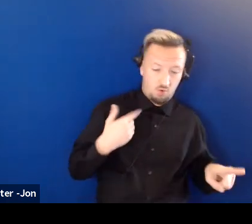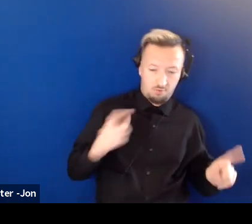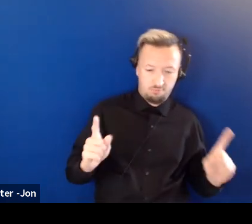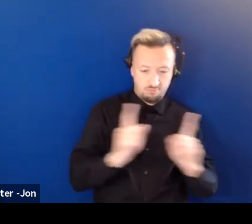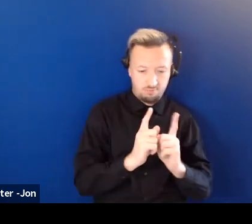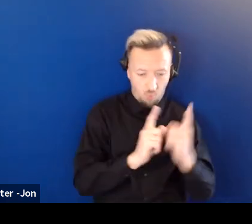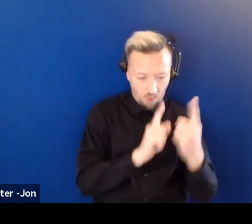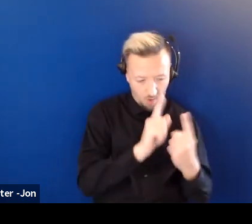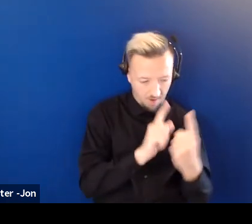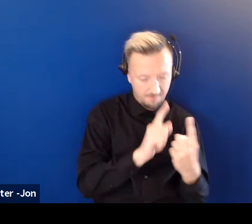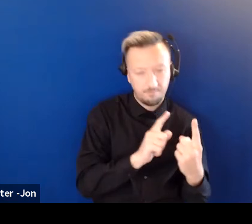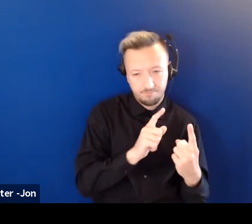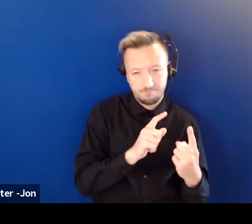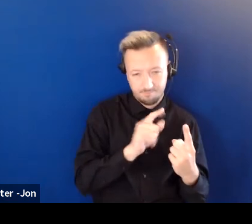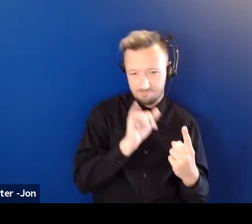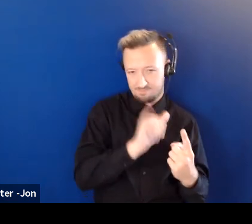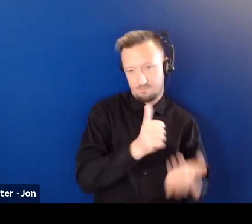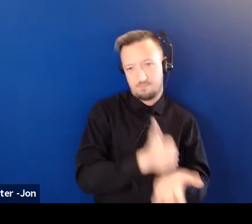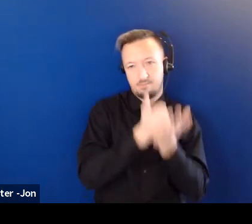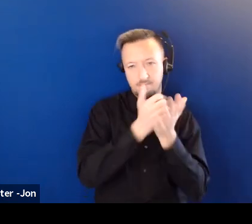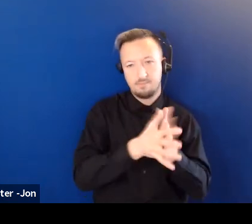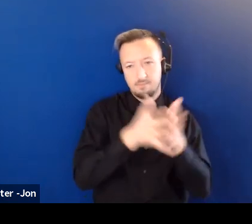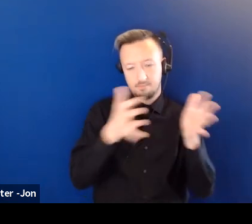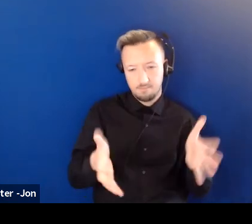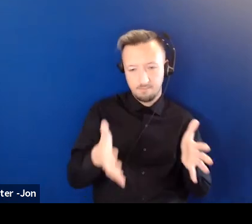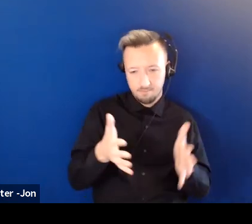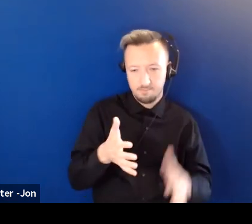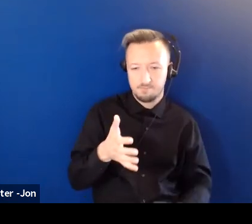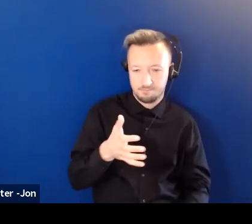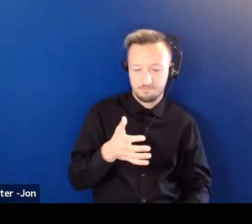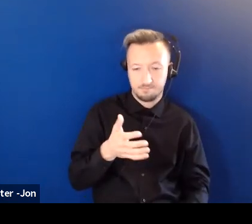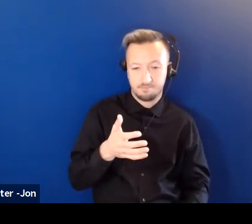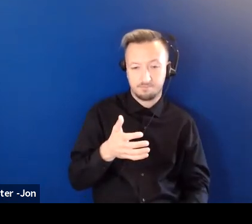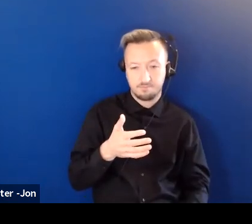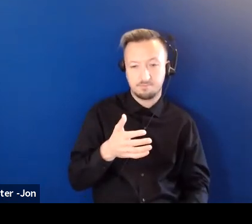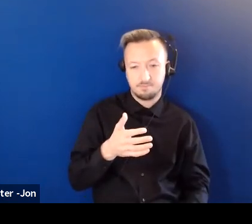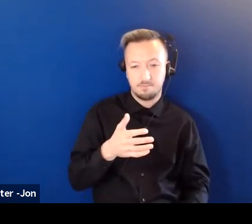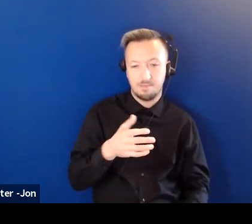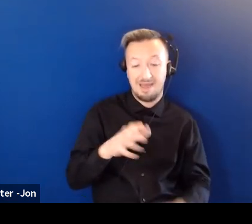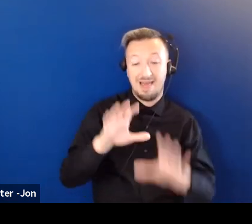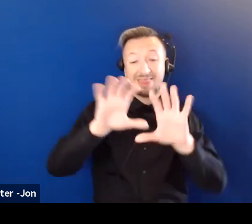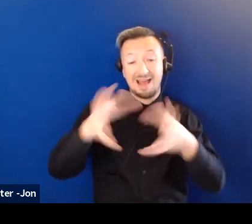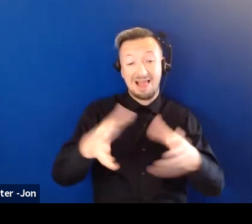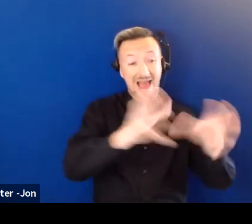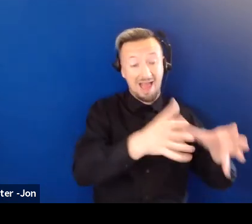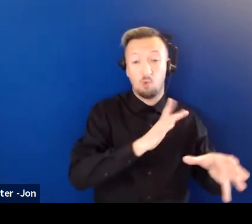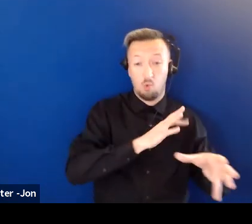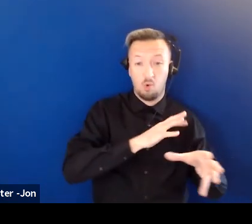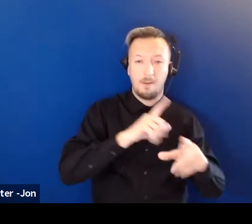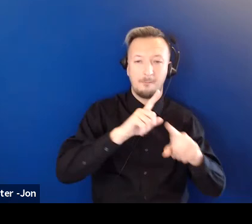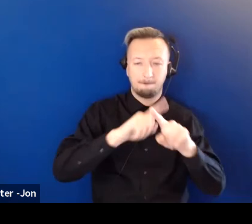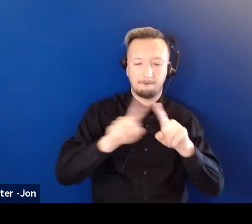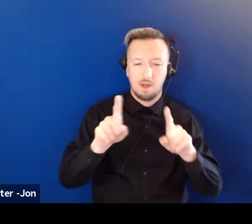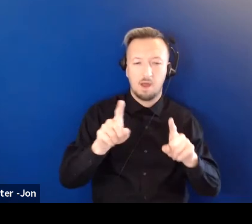those youth that we see in those group classroom settings. We're kind of communicating with parents through teachers.